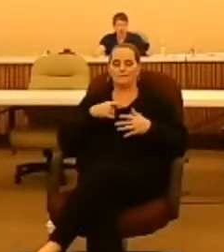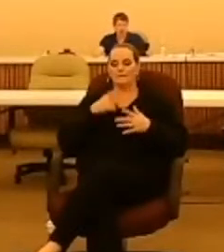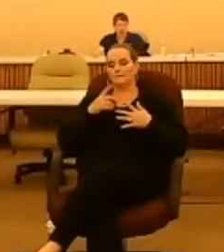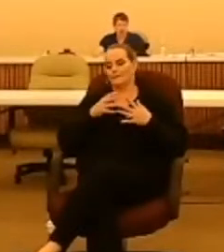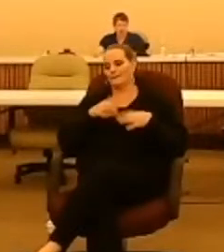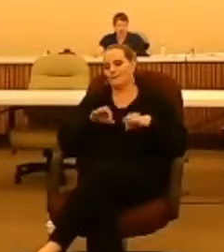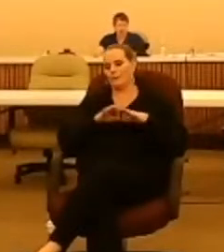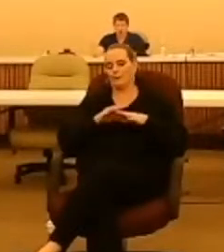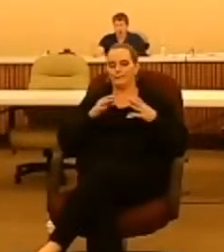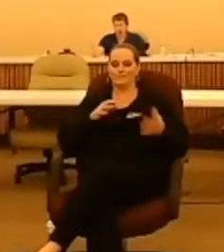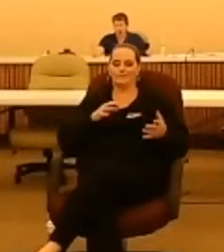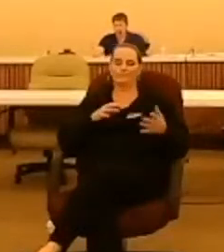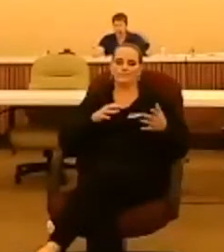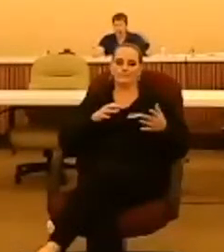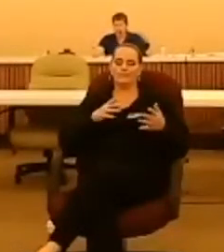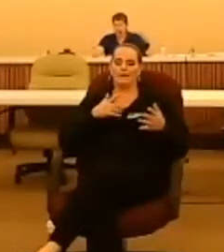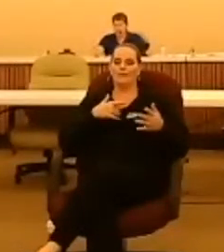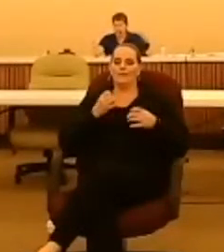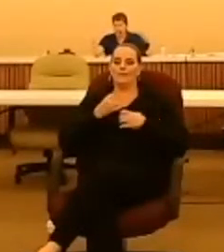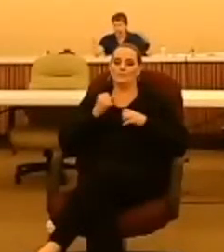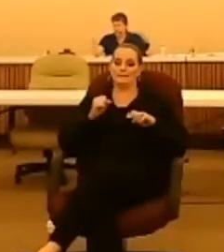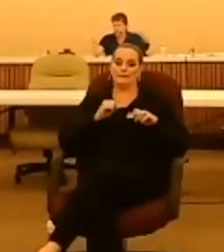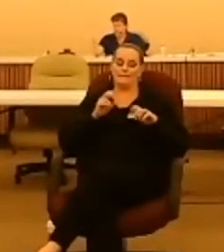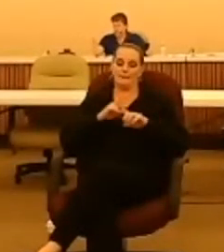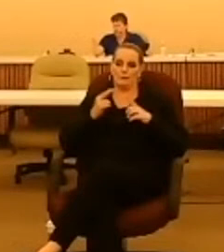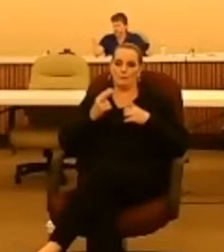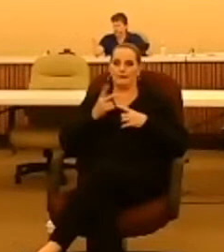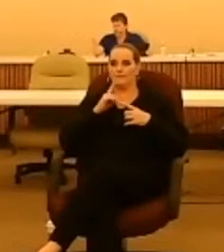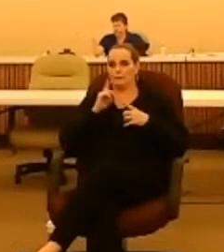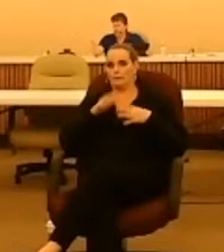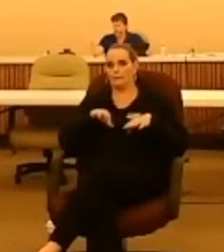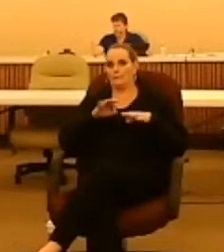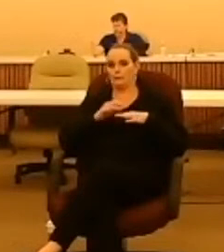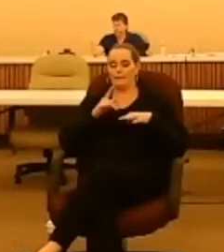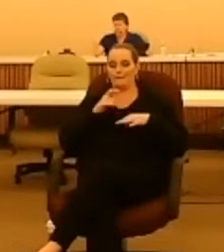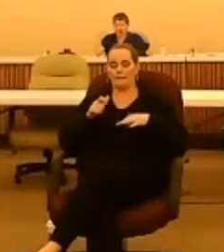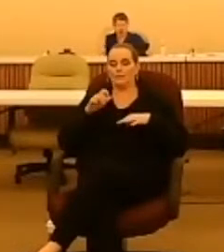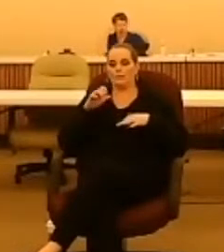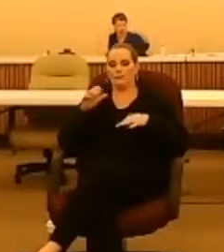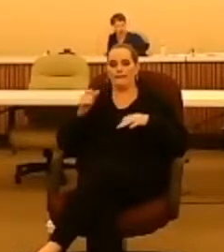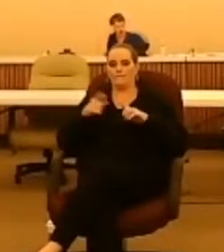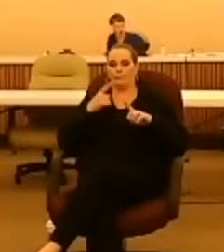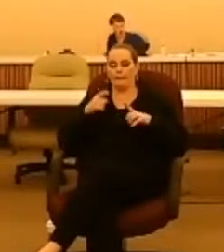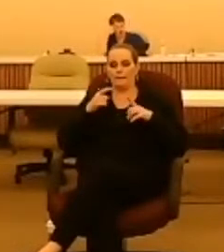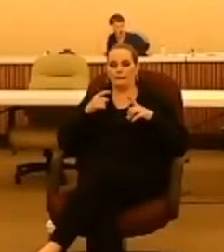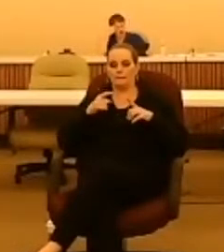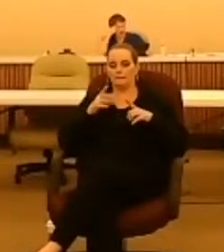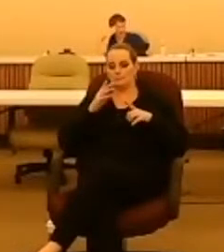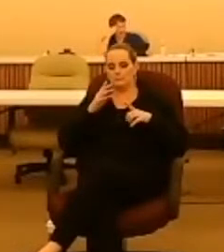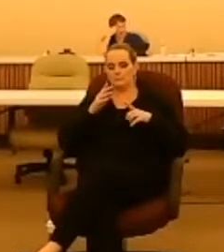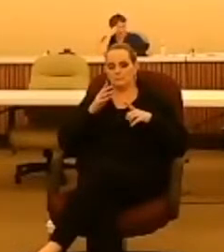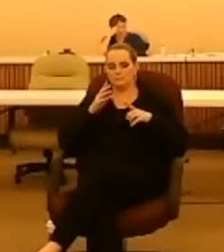from a safety standpoint, it's important that they don't leave from that direction.